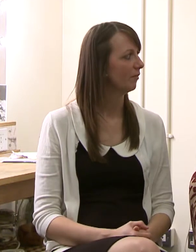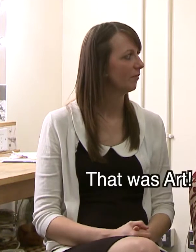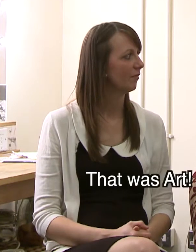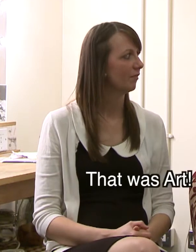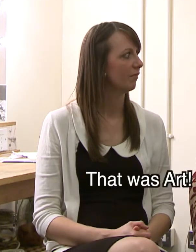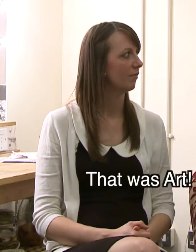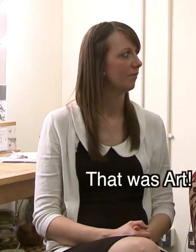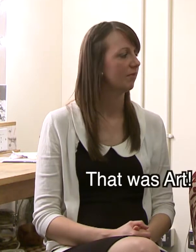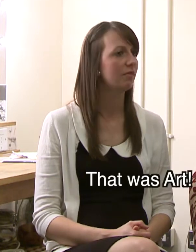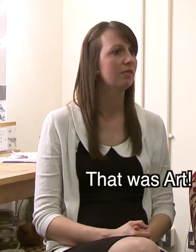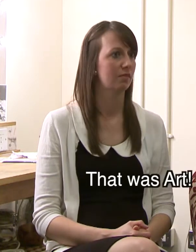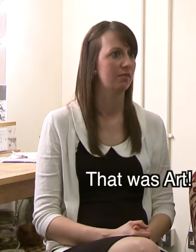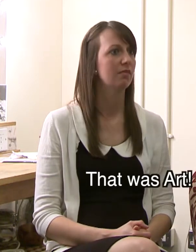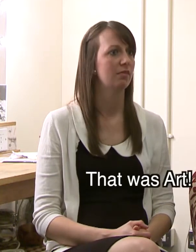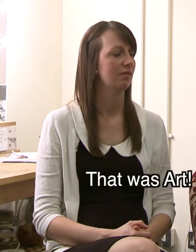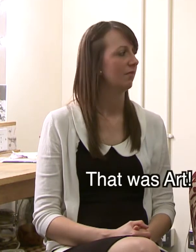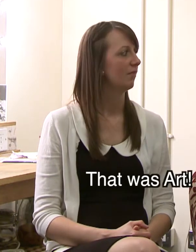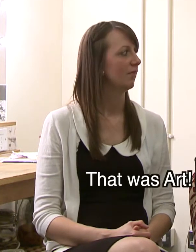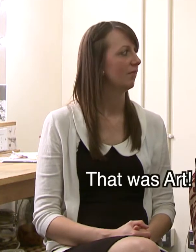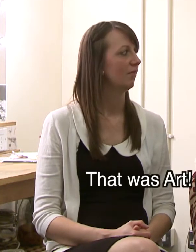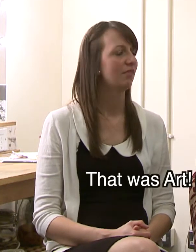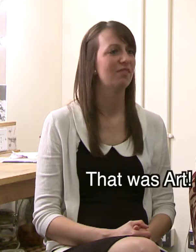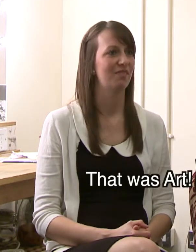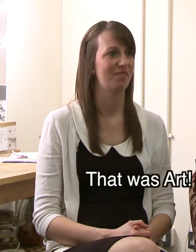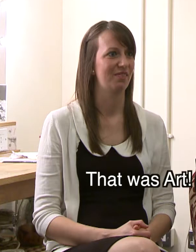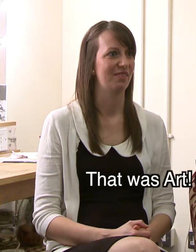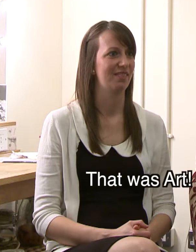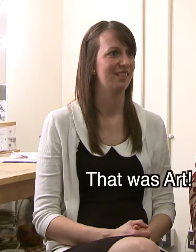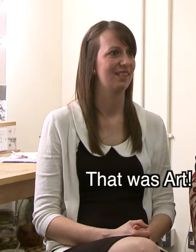that was art. Everything else was nothing.